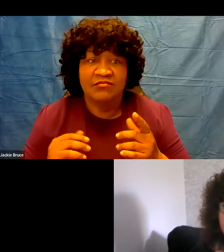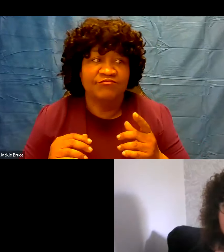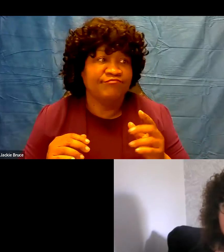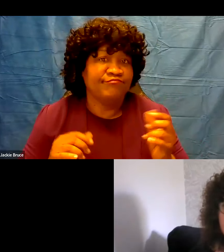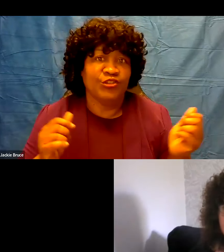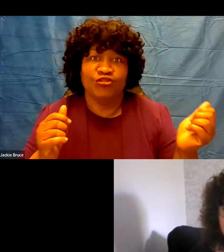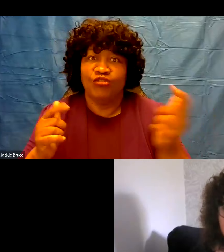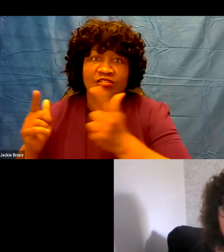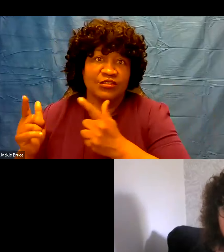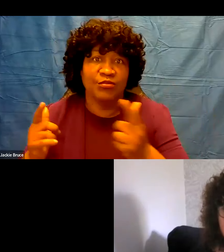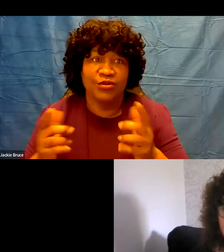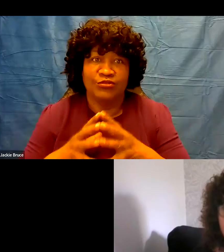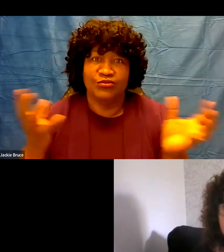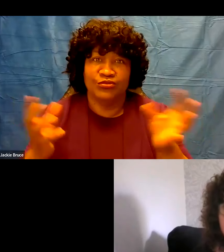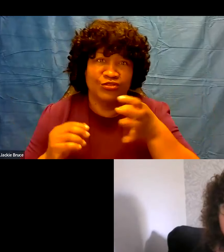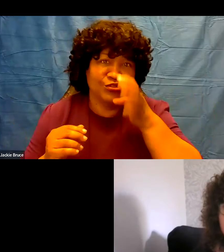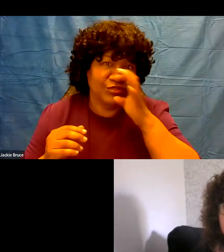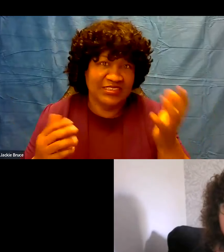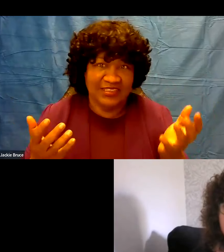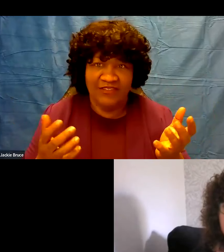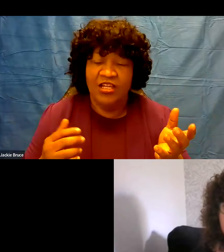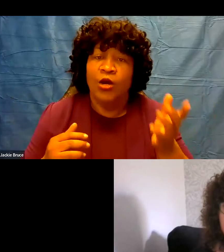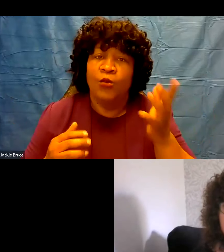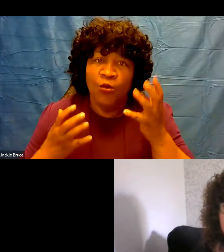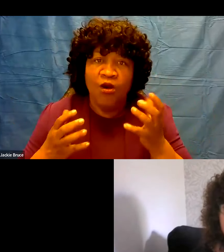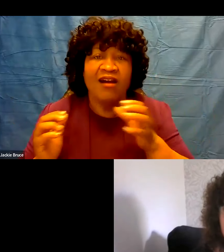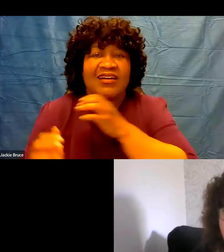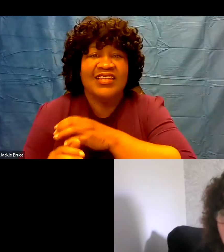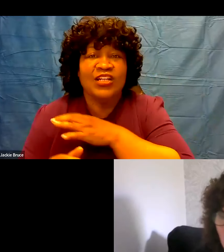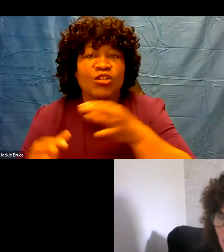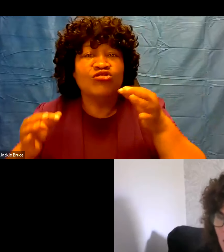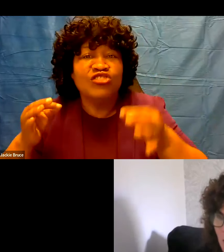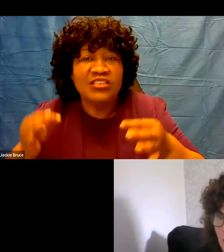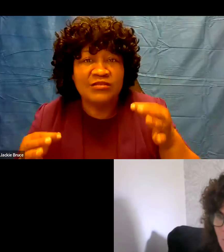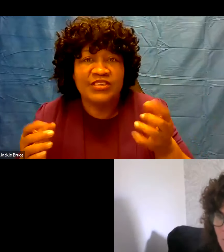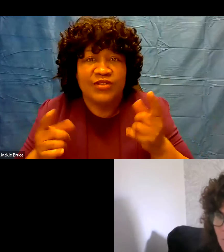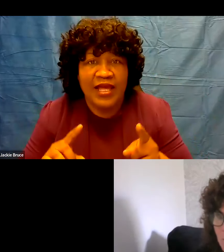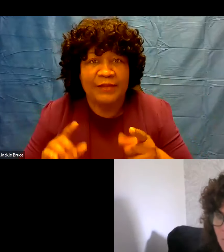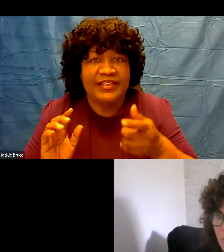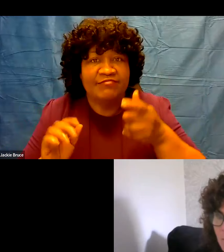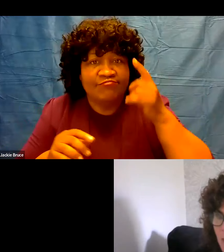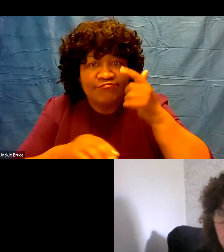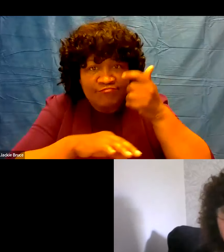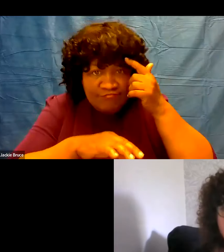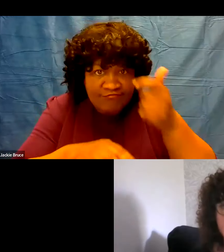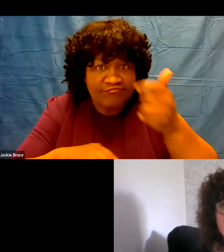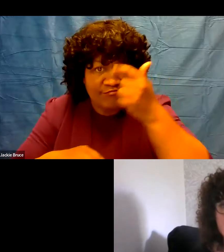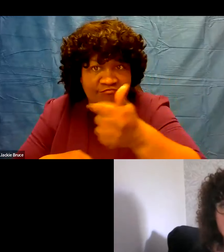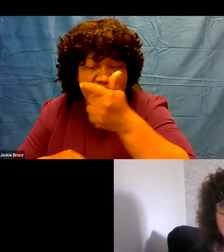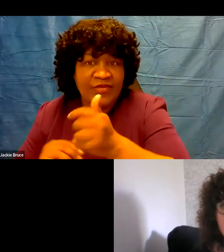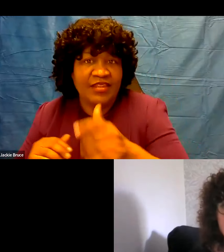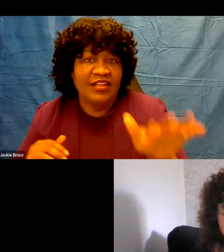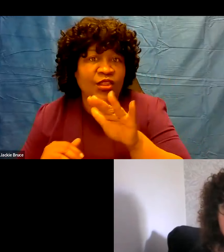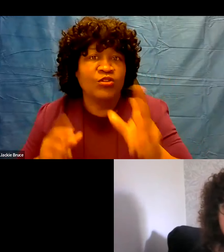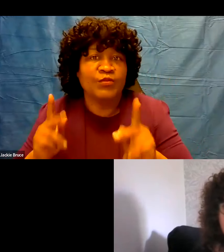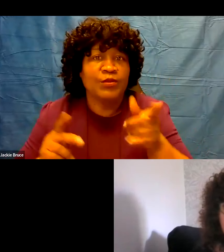board too restrictive. We want to leave clinical judgment in the hands of